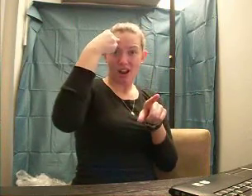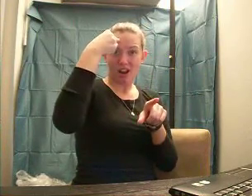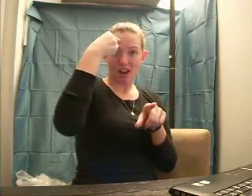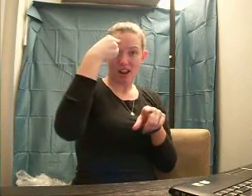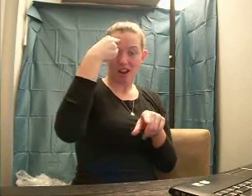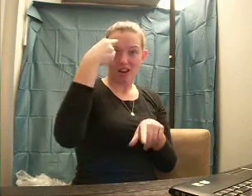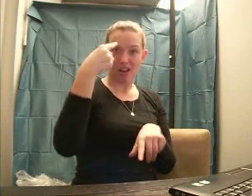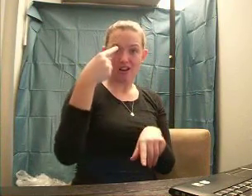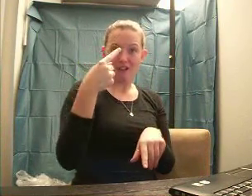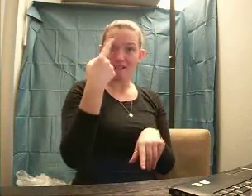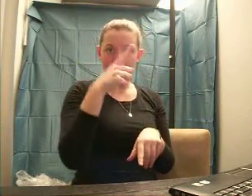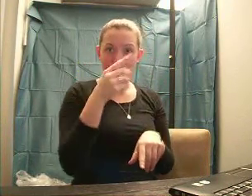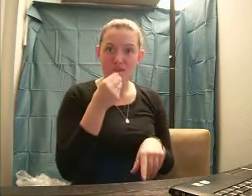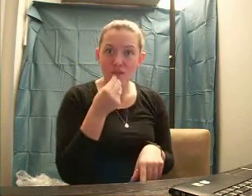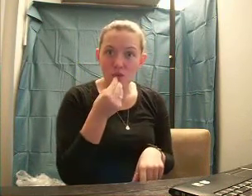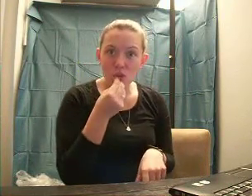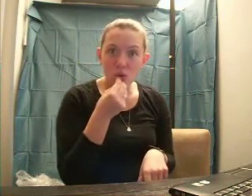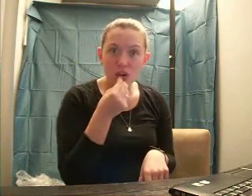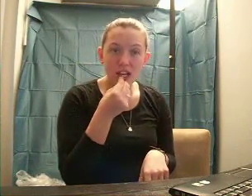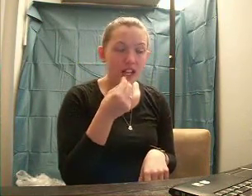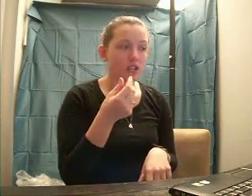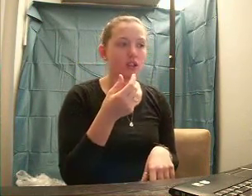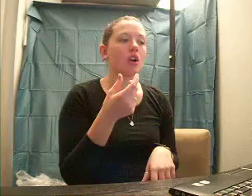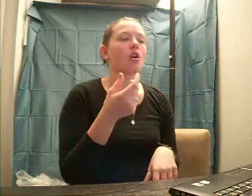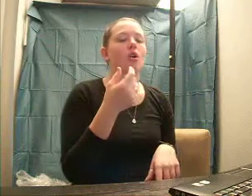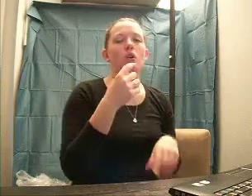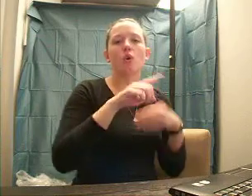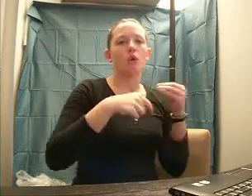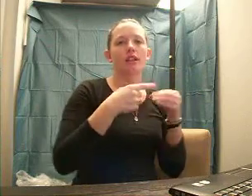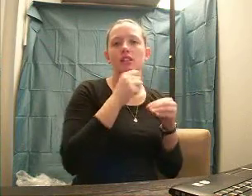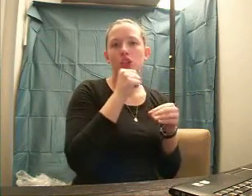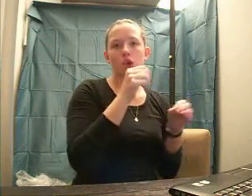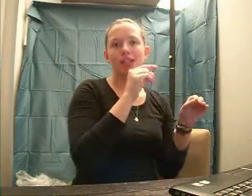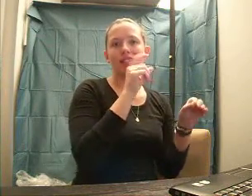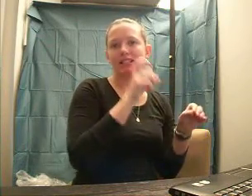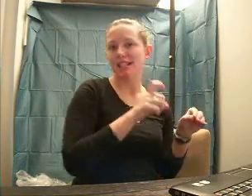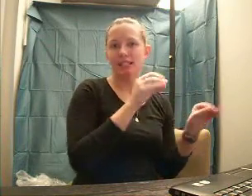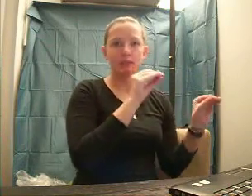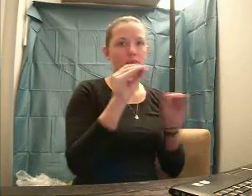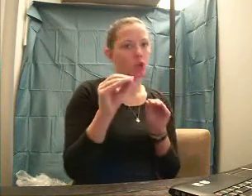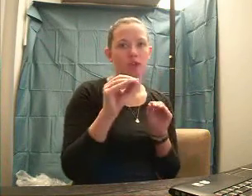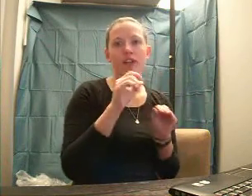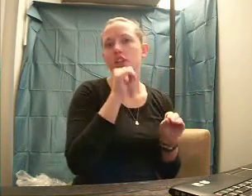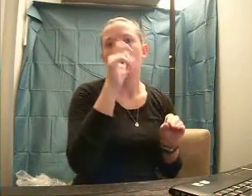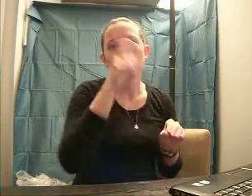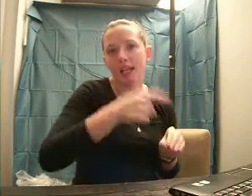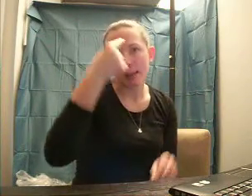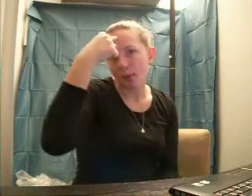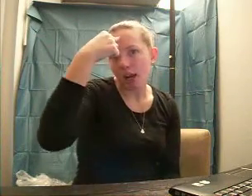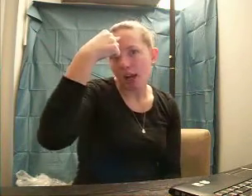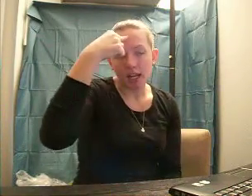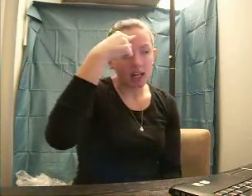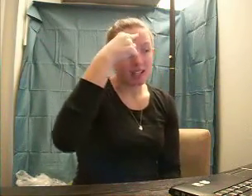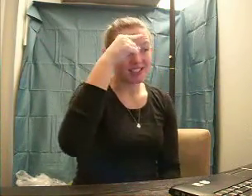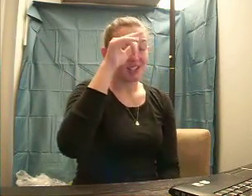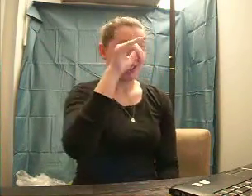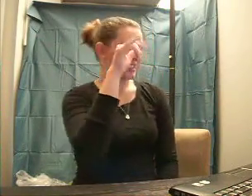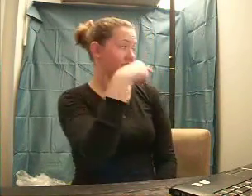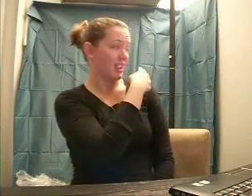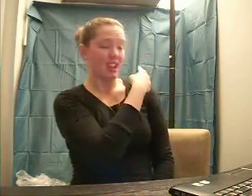So once you don't need to move, you don't need the luxury of that brain. And this animal is often taken as an analogy